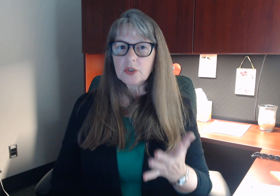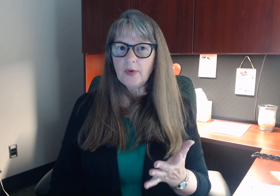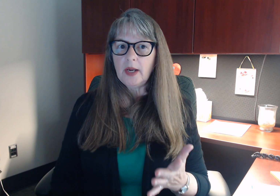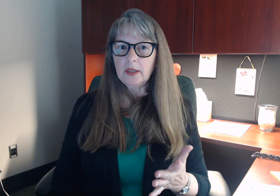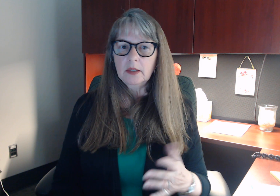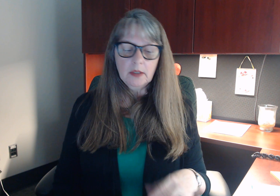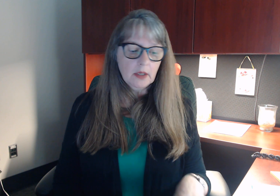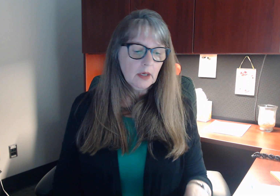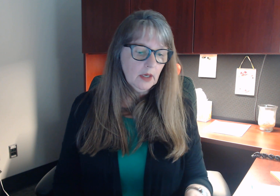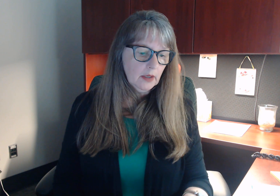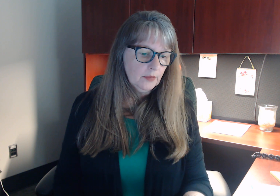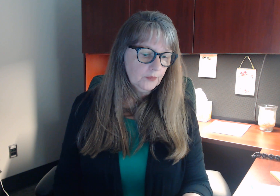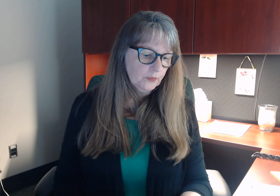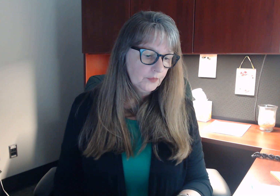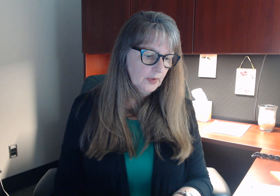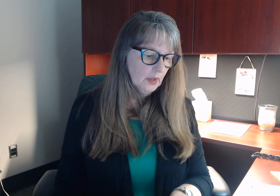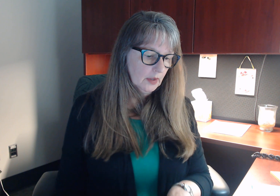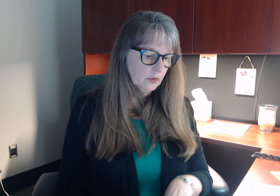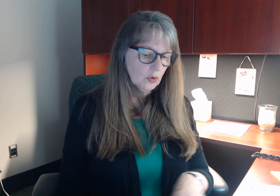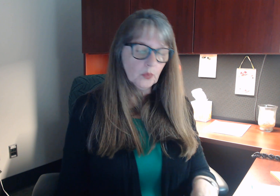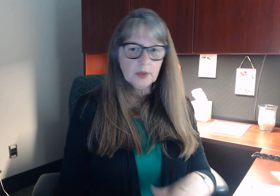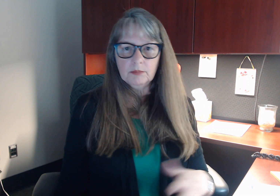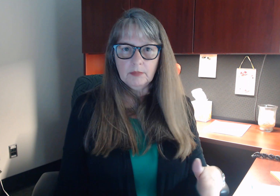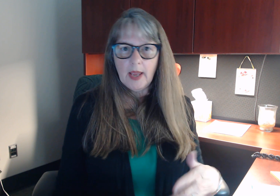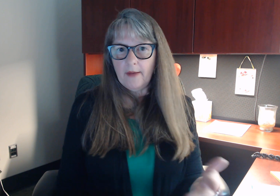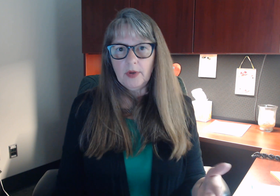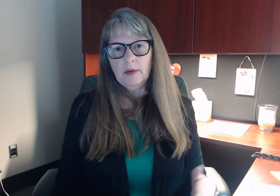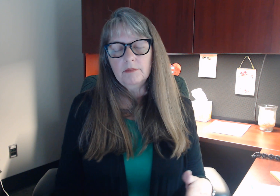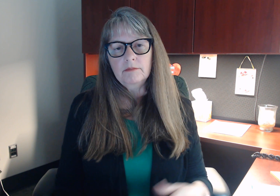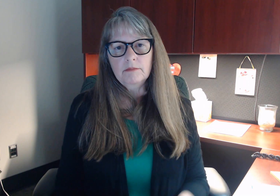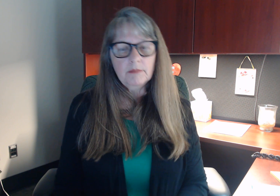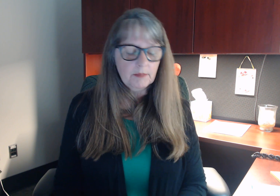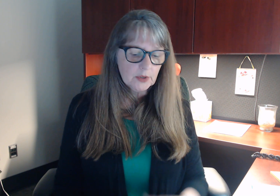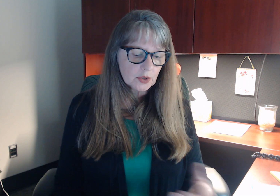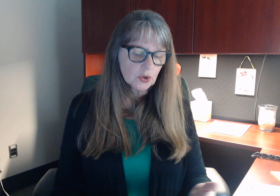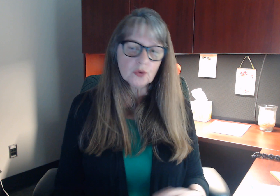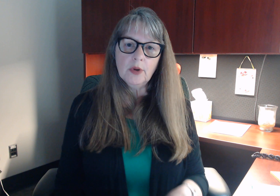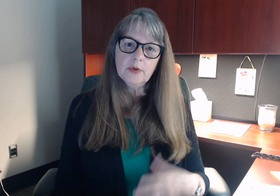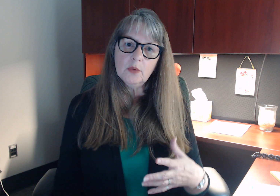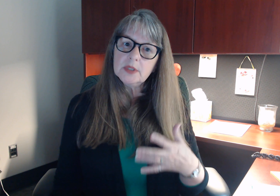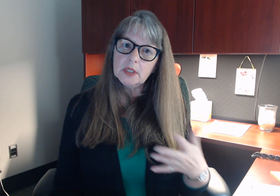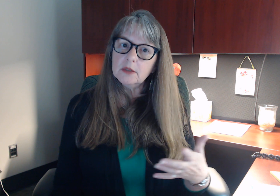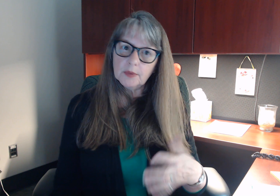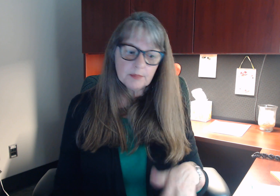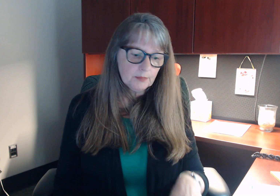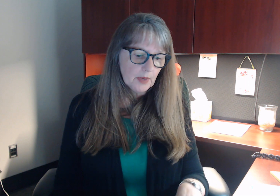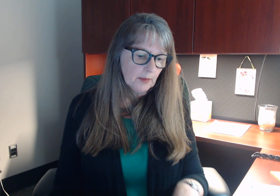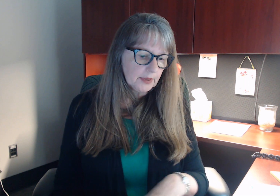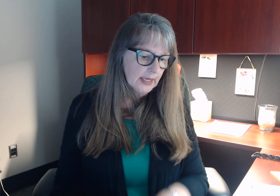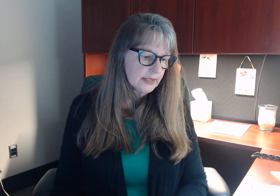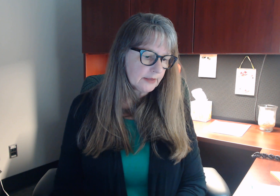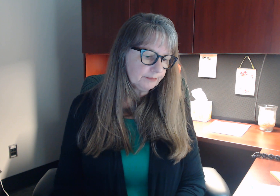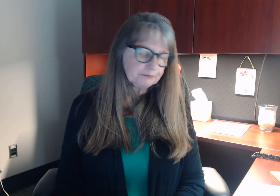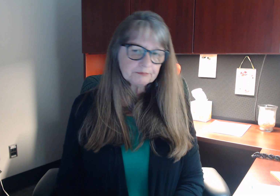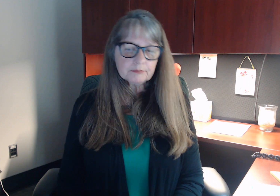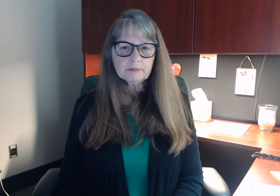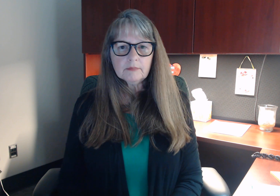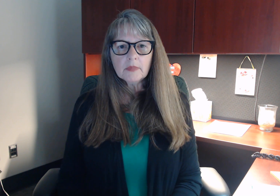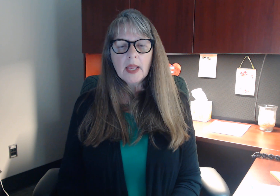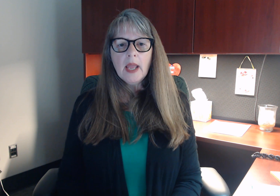fine. You wouldn't have a misconstrue, even though it's in a different place. And